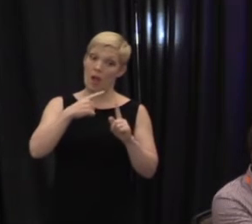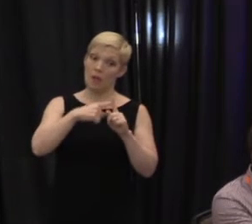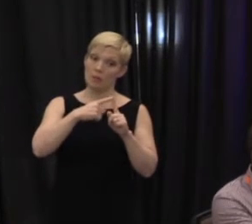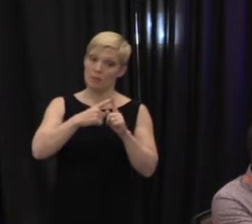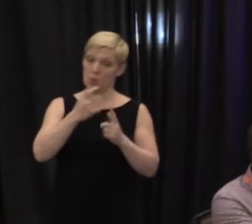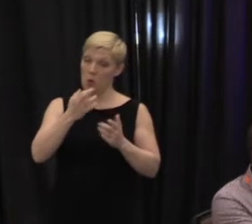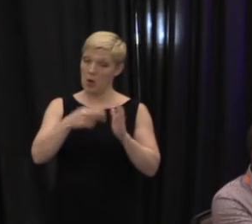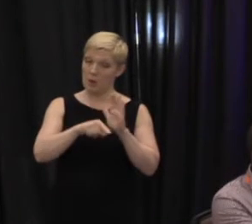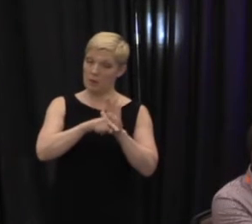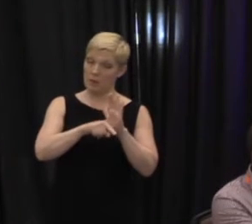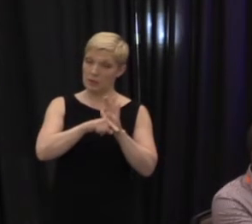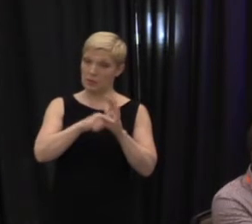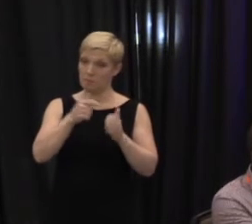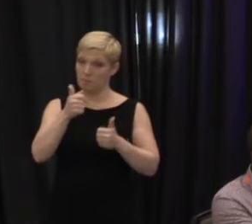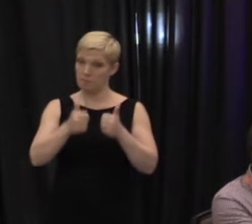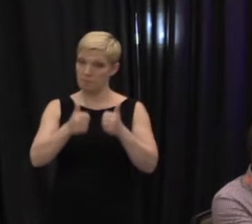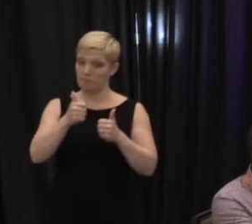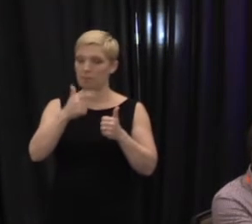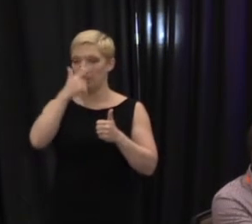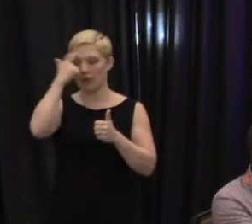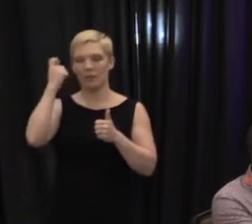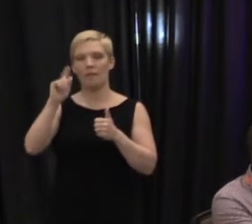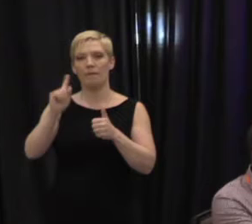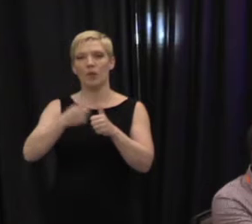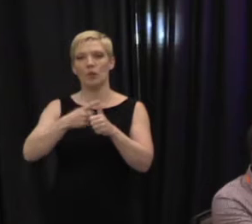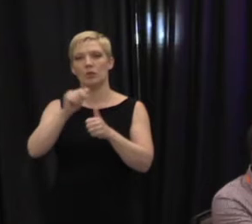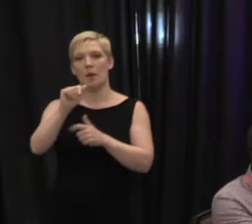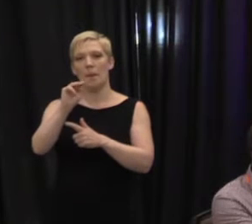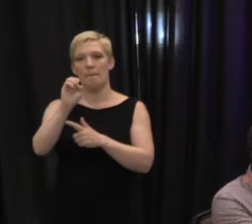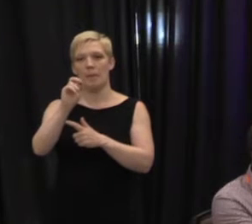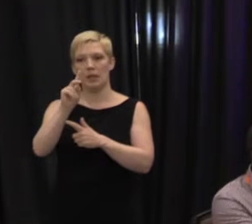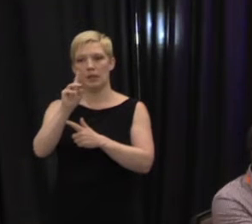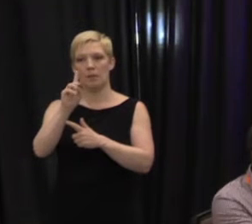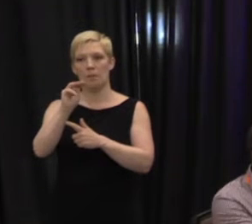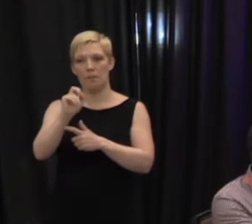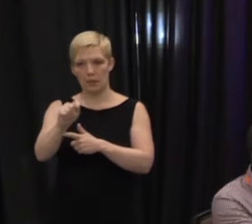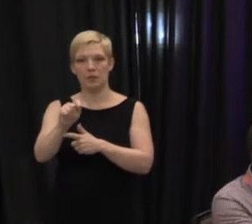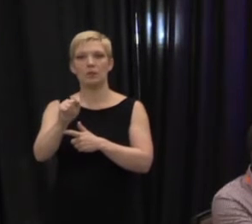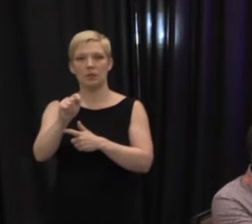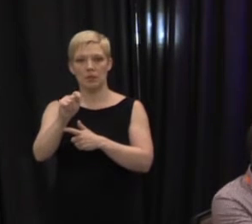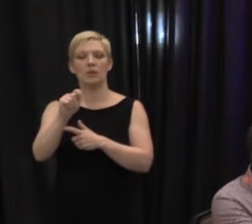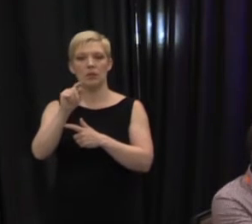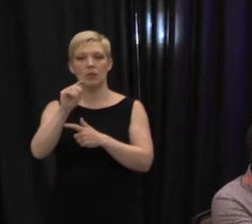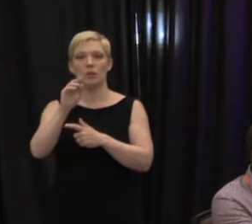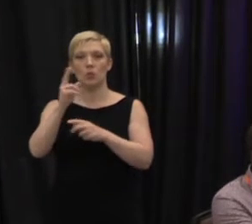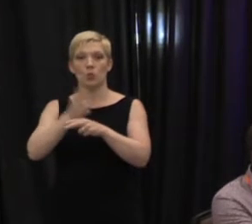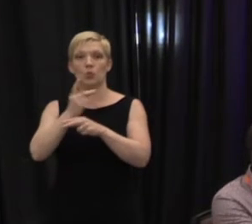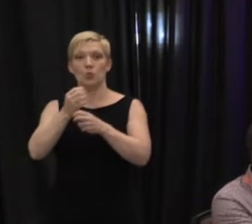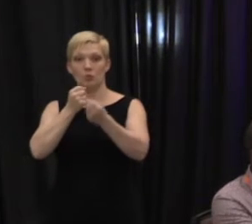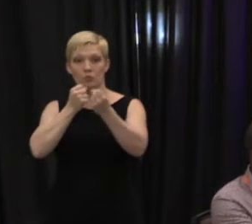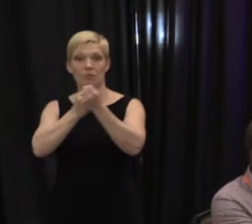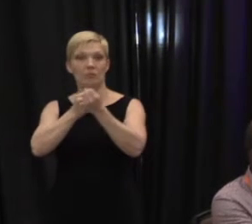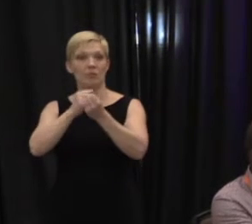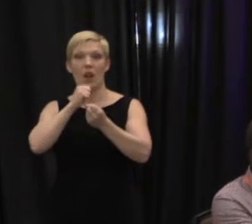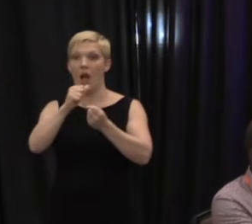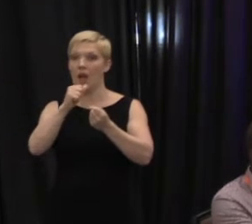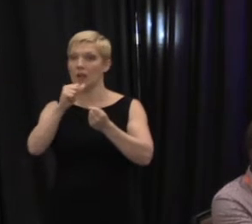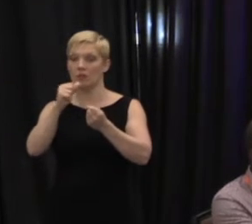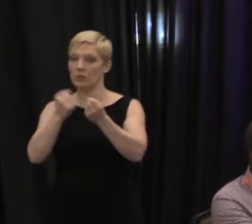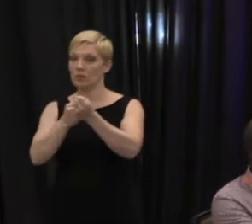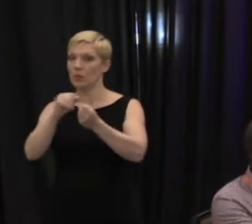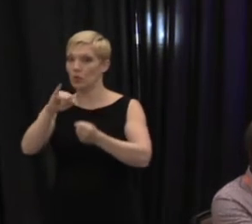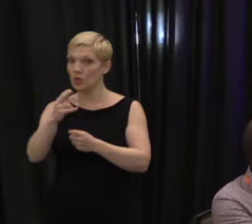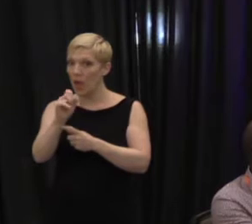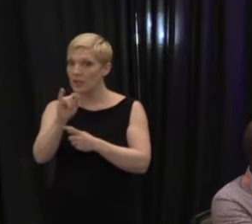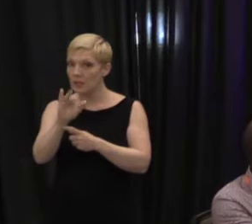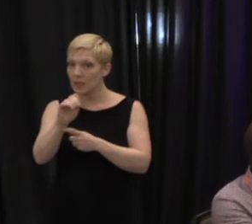because the right of the First Amendment protections are used in a way not to promote justice, but in a way to sort of